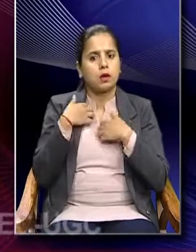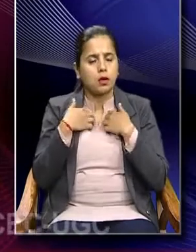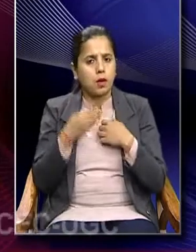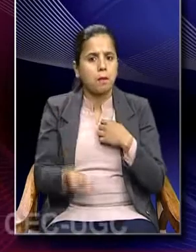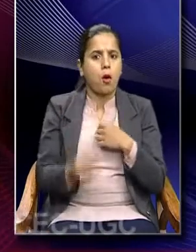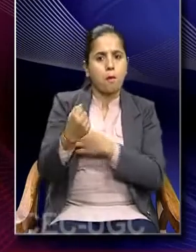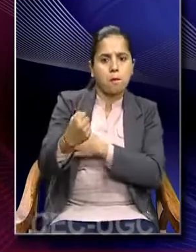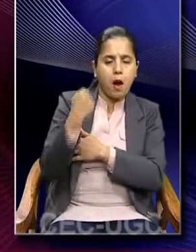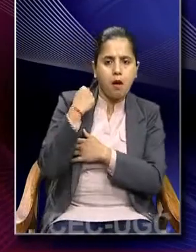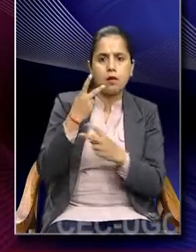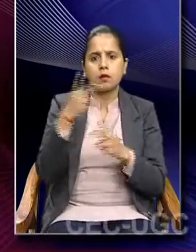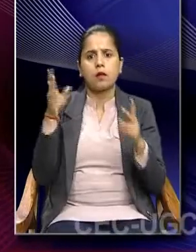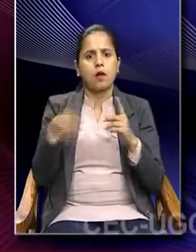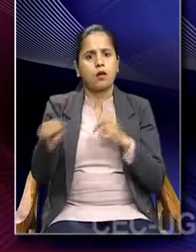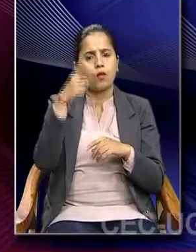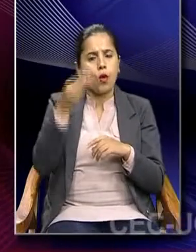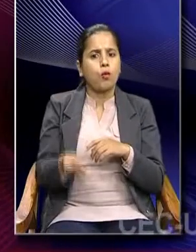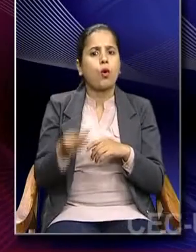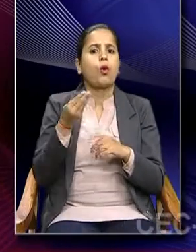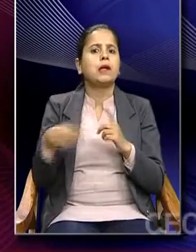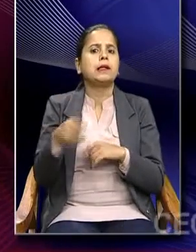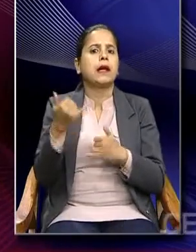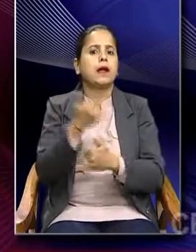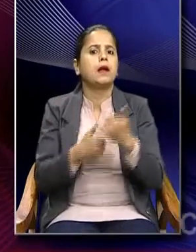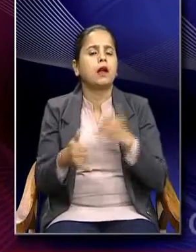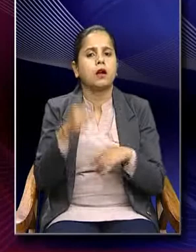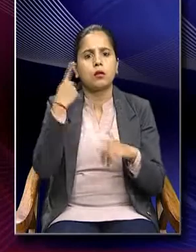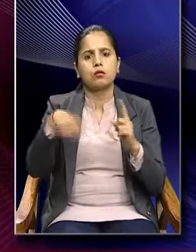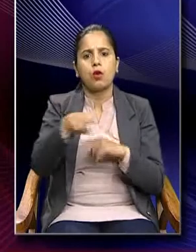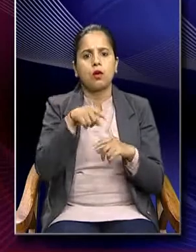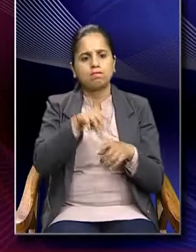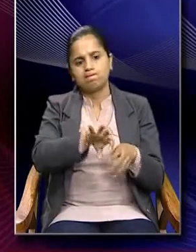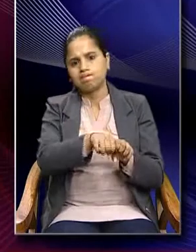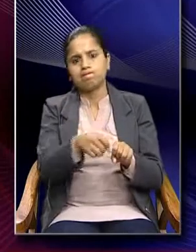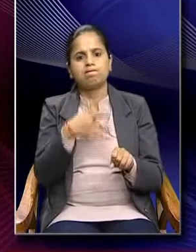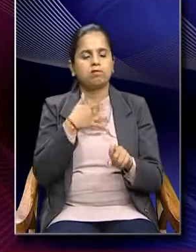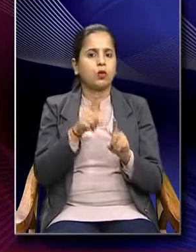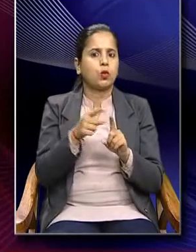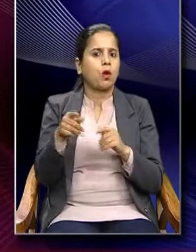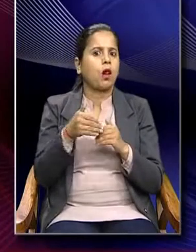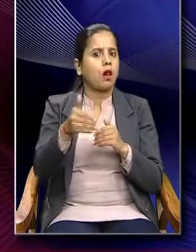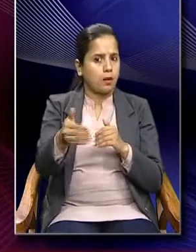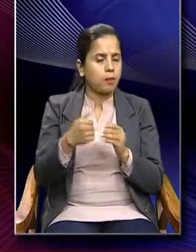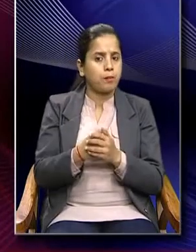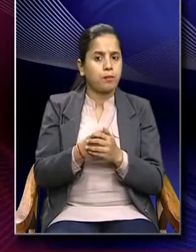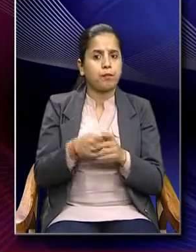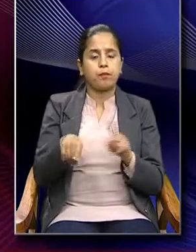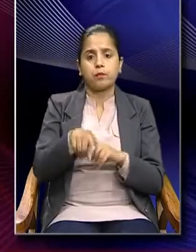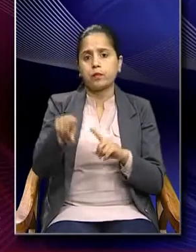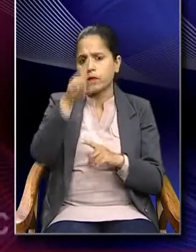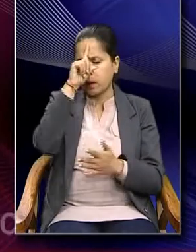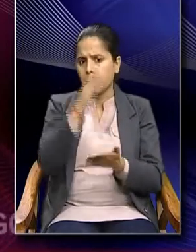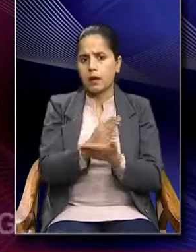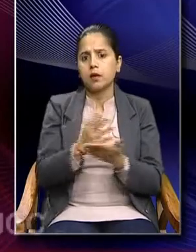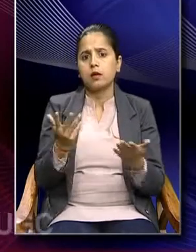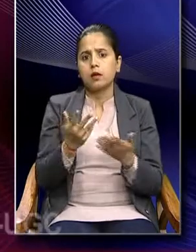power, right, for more gains through exploitation. And Lenin believed